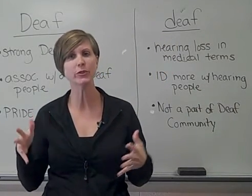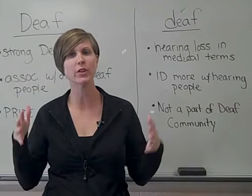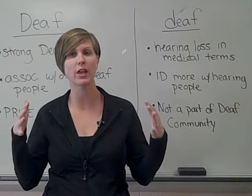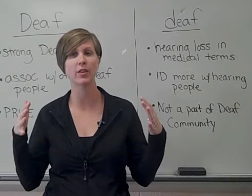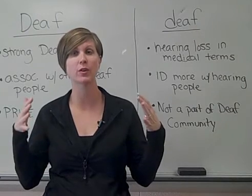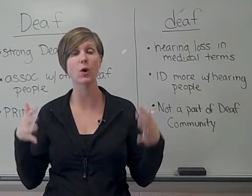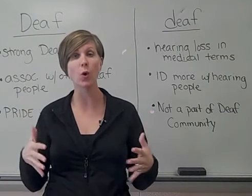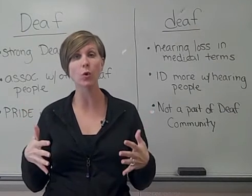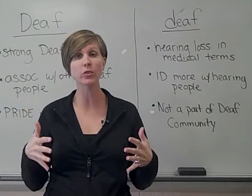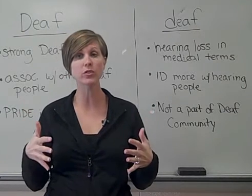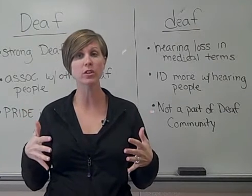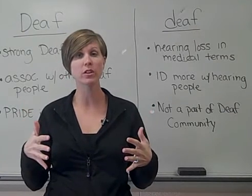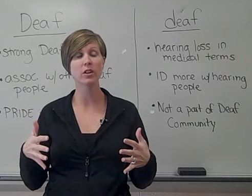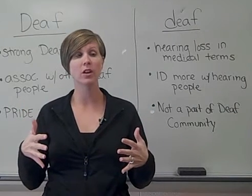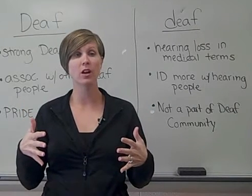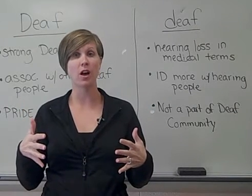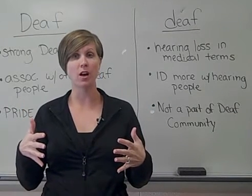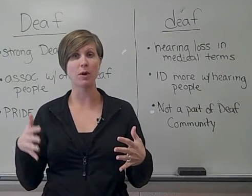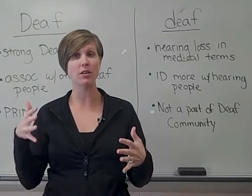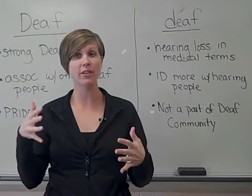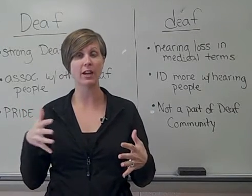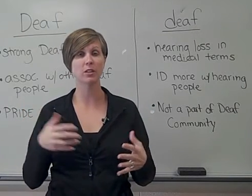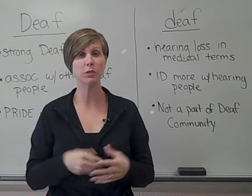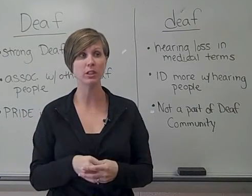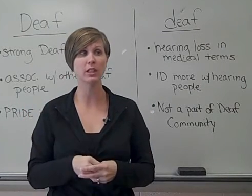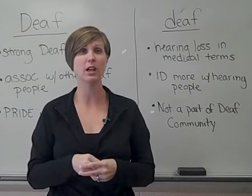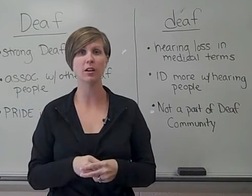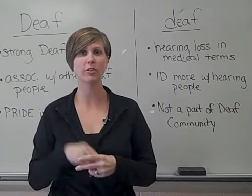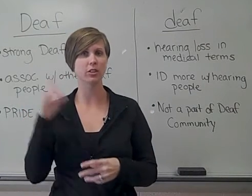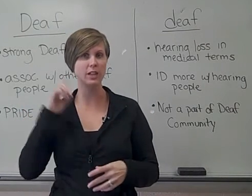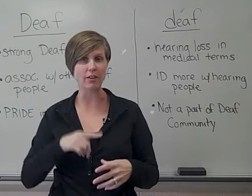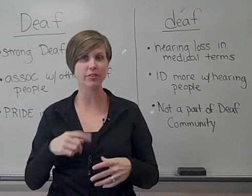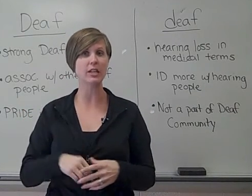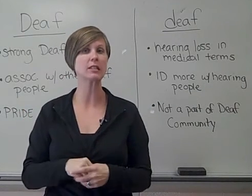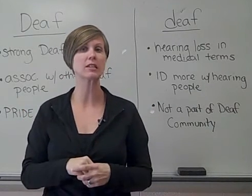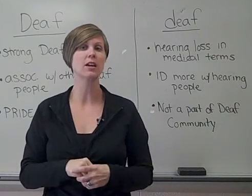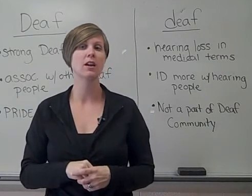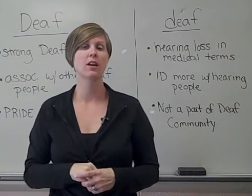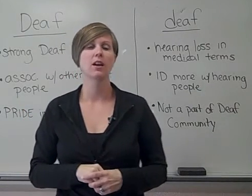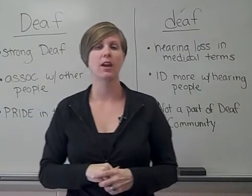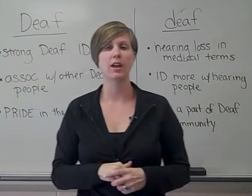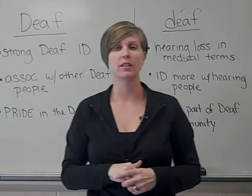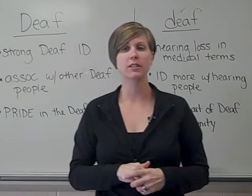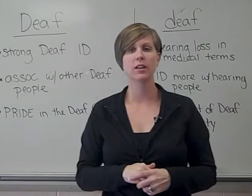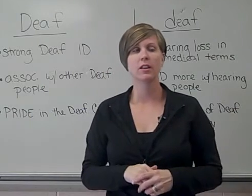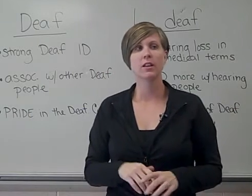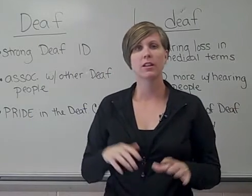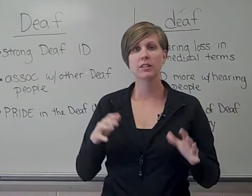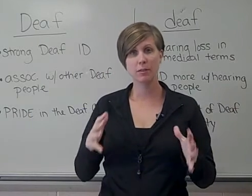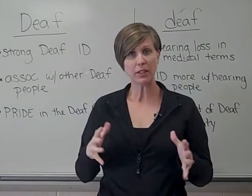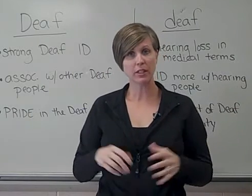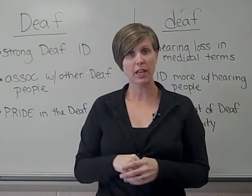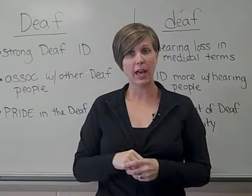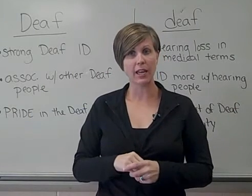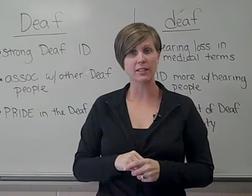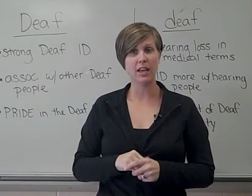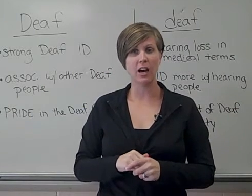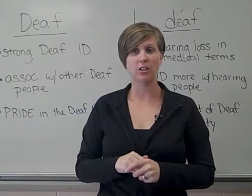values and the goals of that community, of your deafness. And typically ASL, or